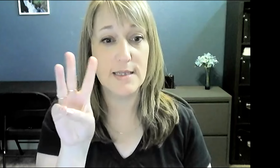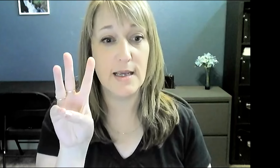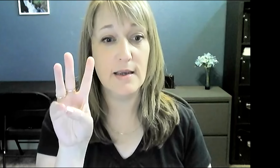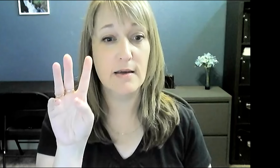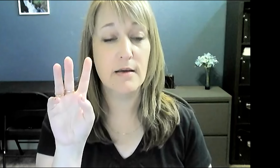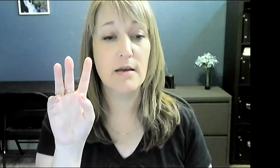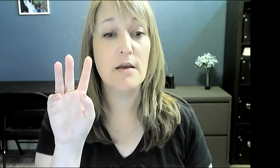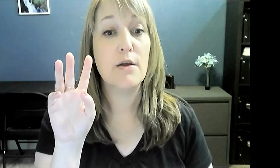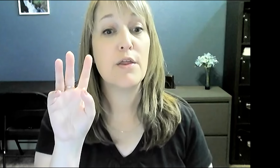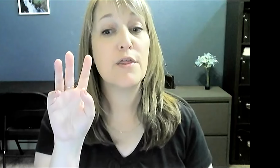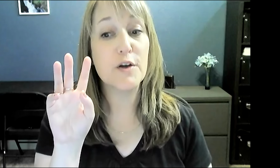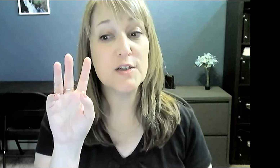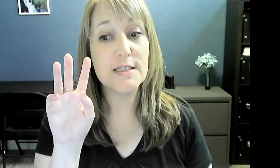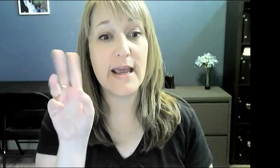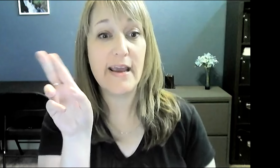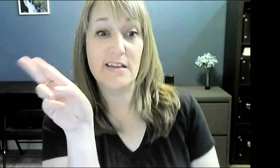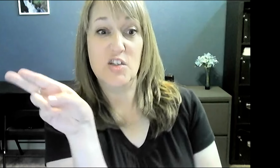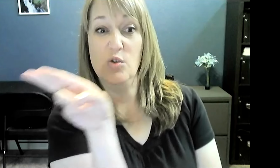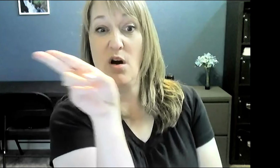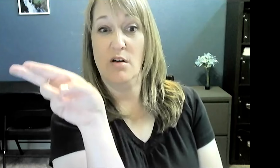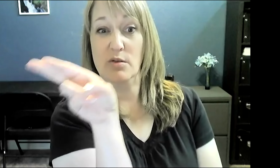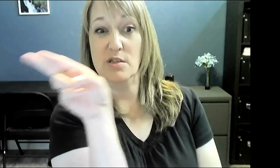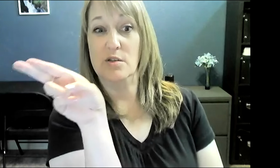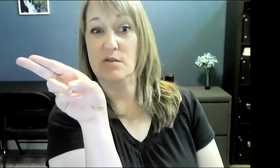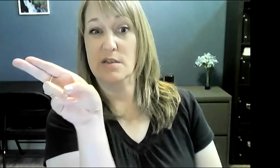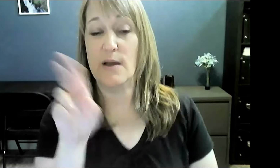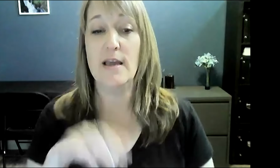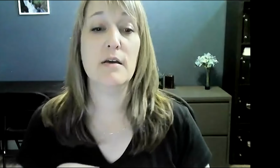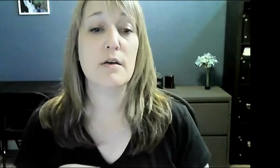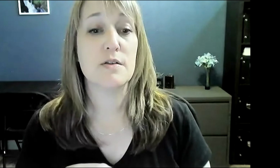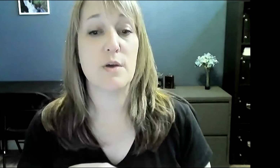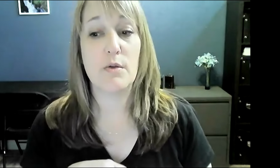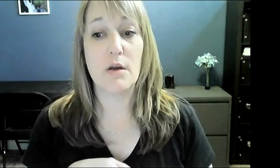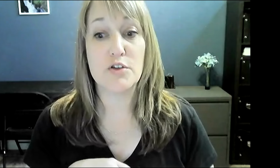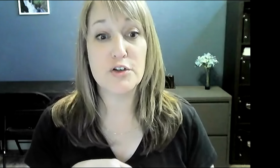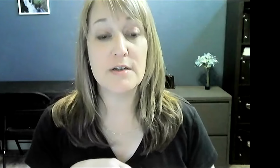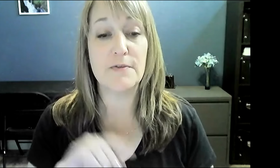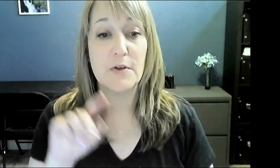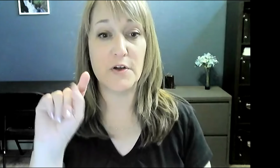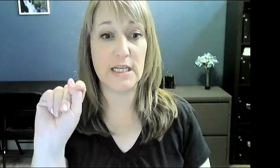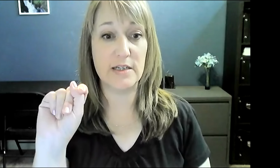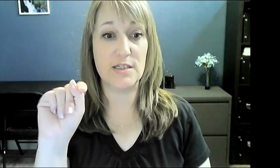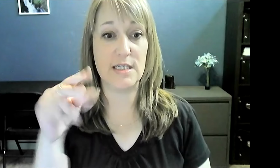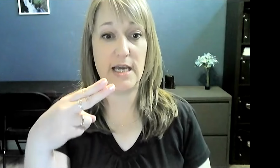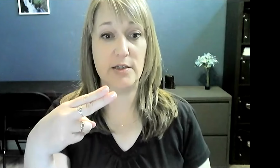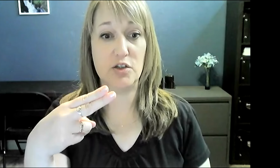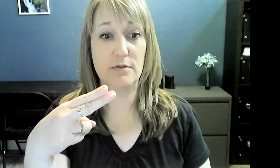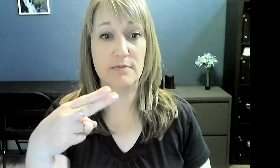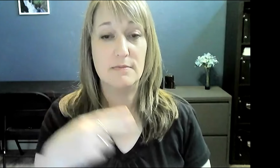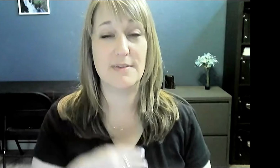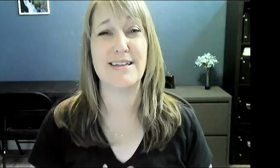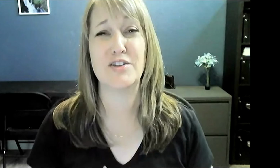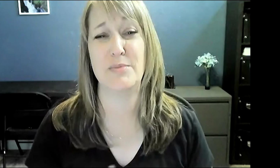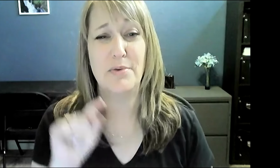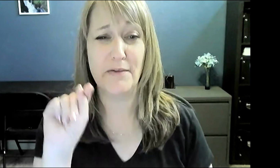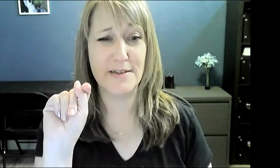Wednesday. Thursday is too awkward to do this way. So the alternative for Thursday is just TH. That's actually my preference. I